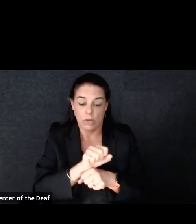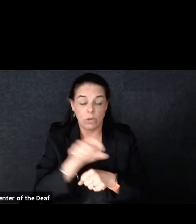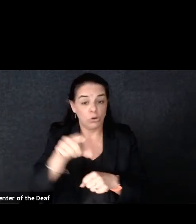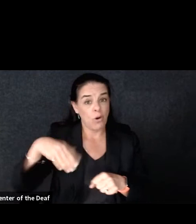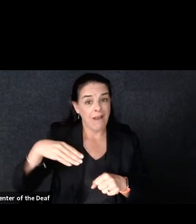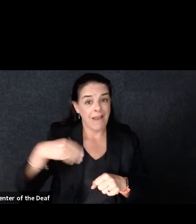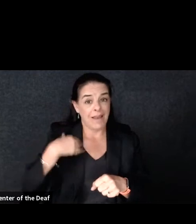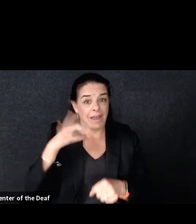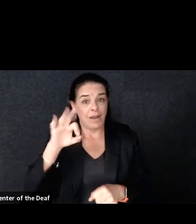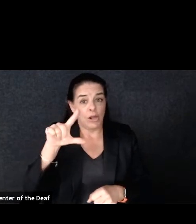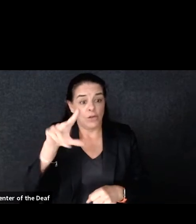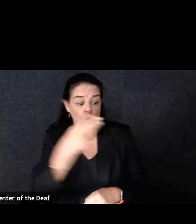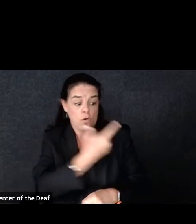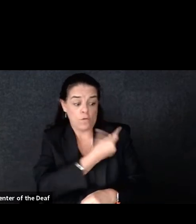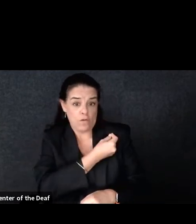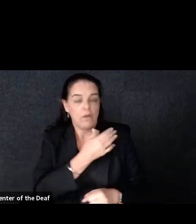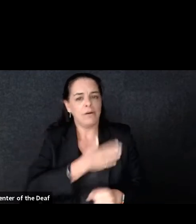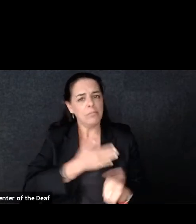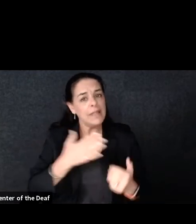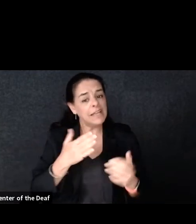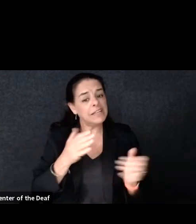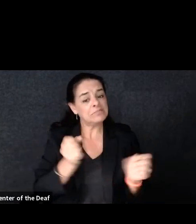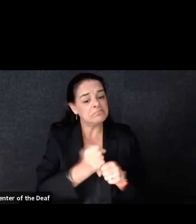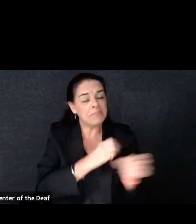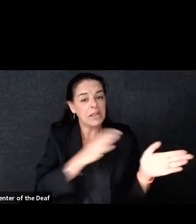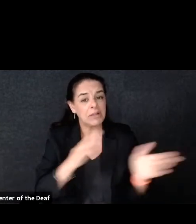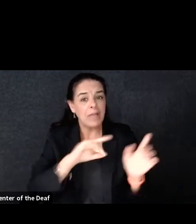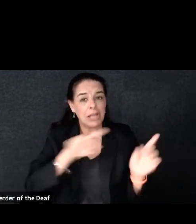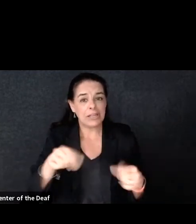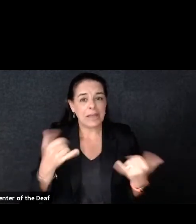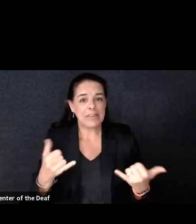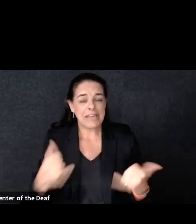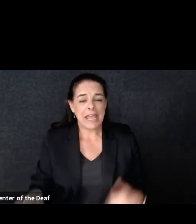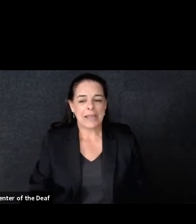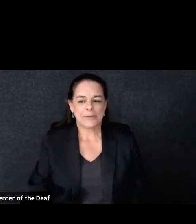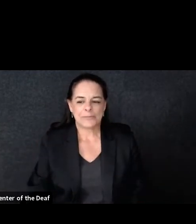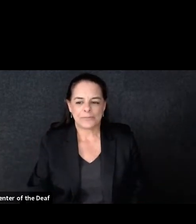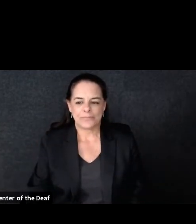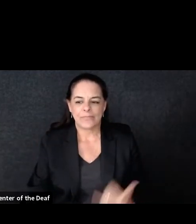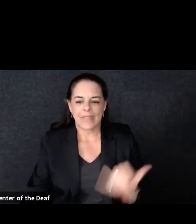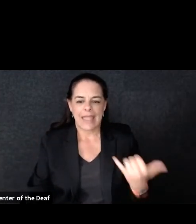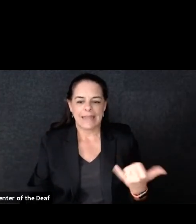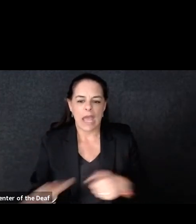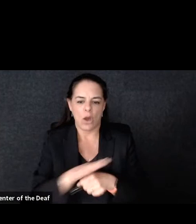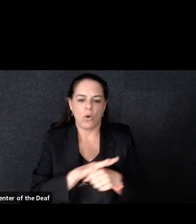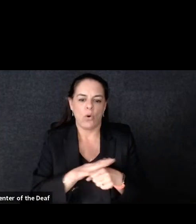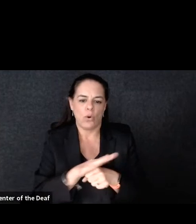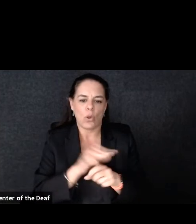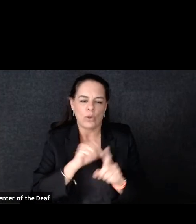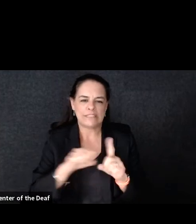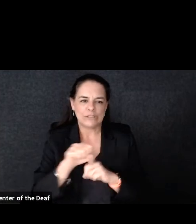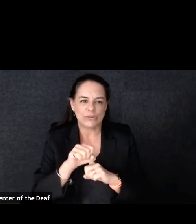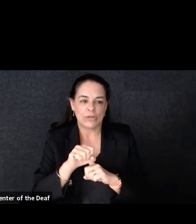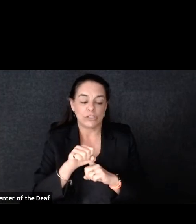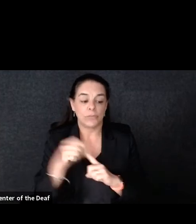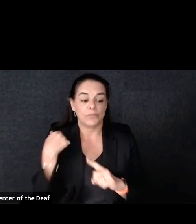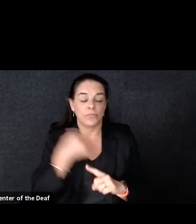vaccine yet, please make plans to attend today. Now, we'll move on to the local situation. We